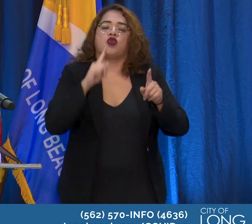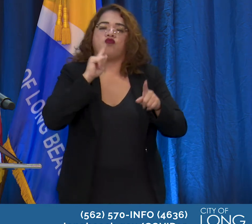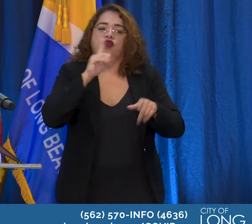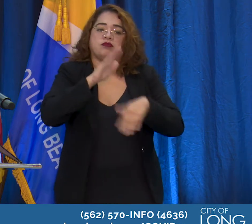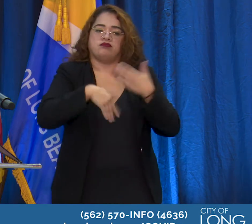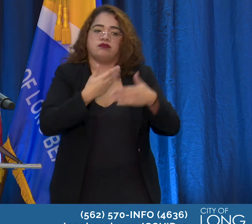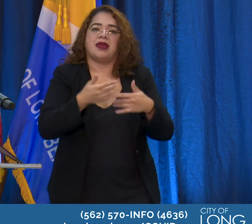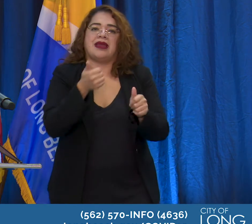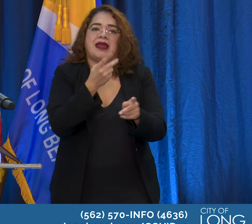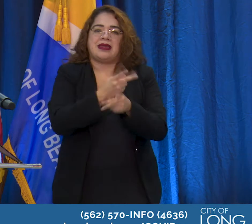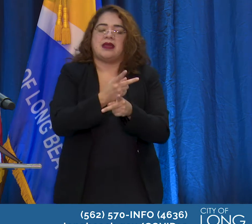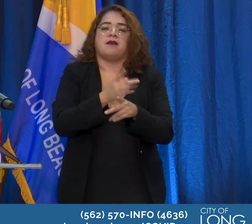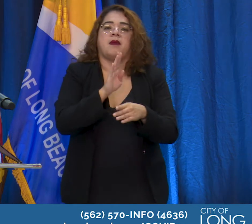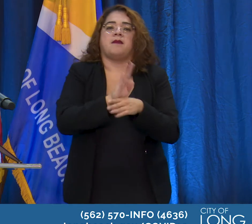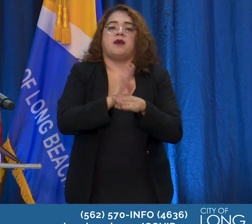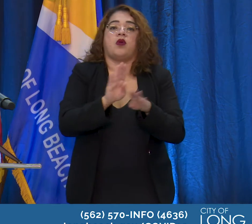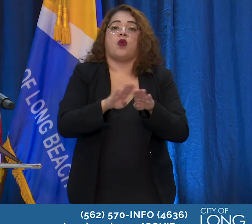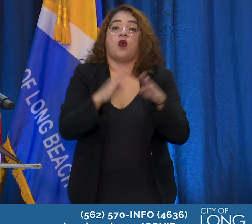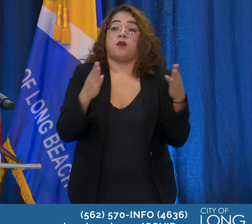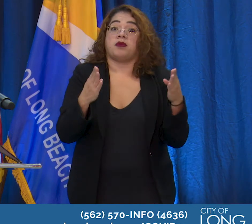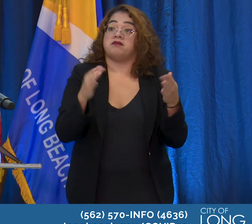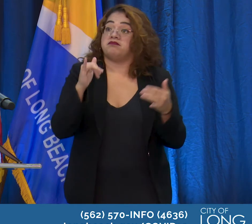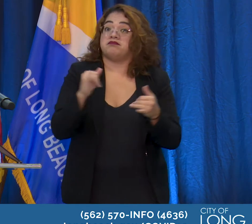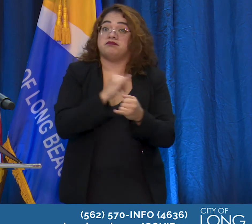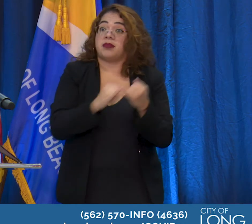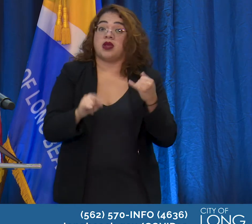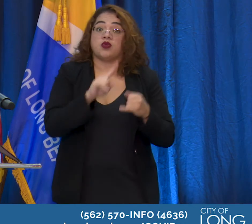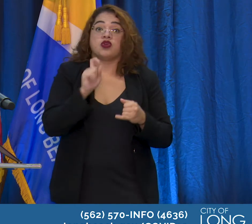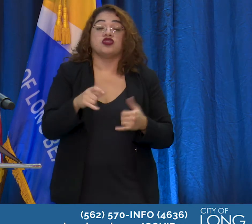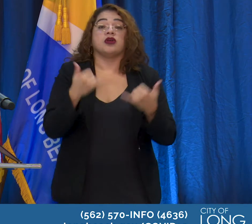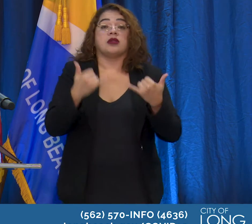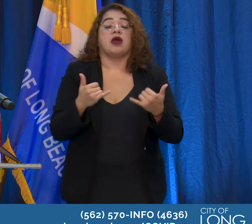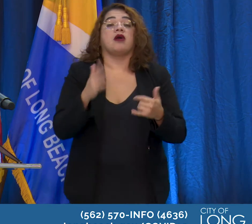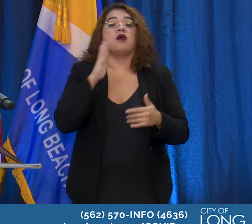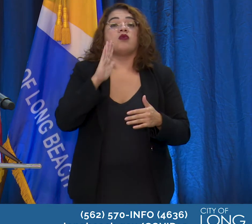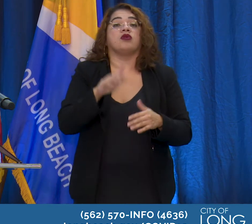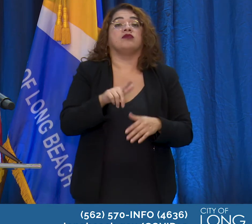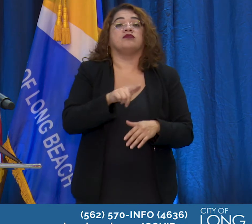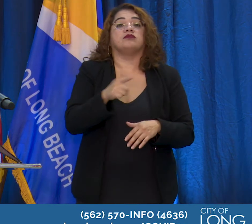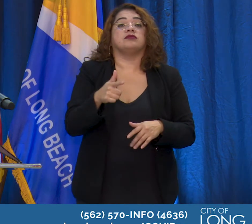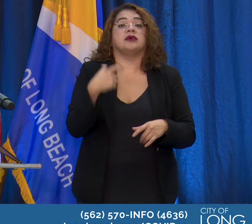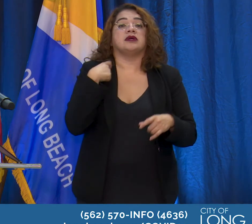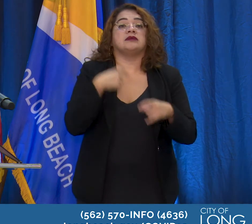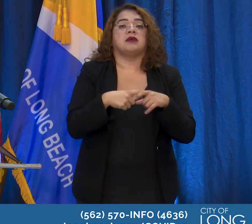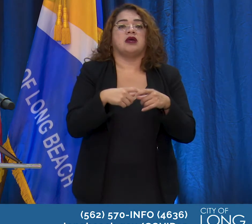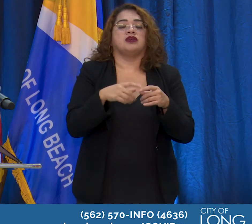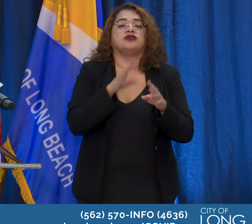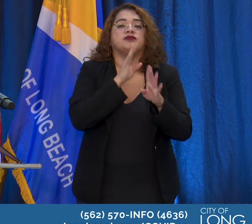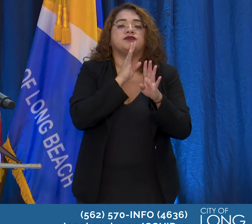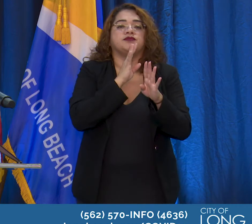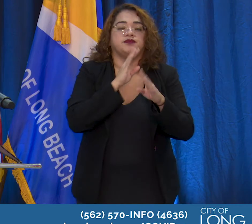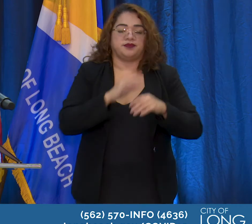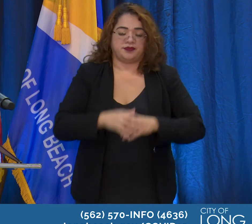Thank you, Kelly. That will conclude questions. Now we will move on to Spanish interpretation.